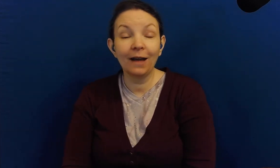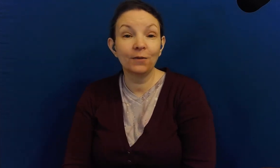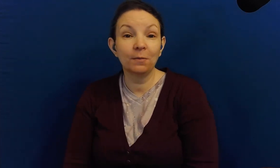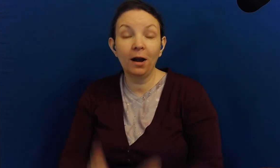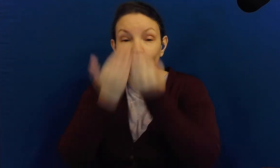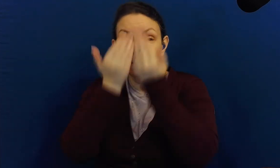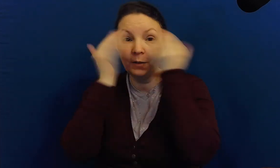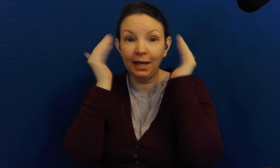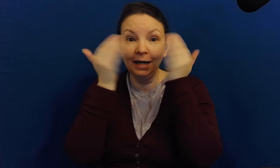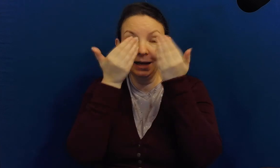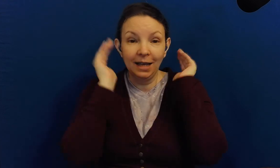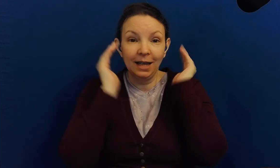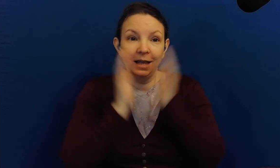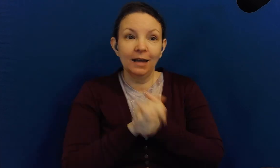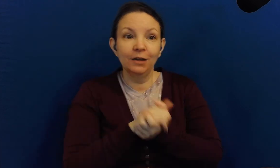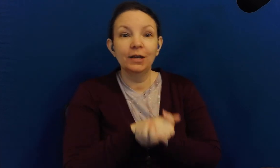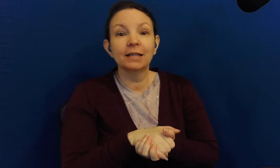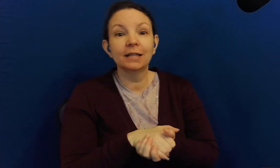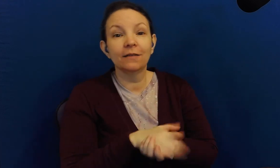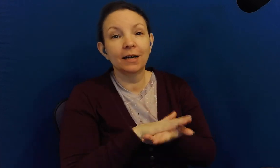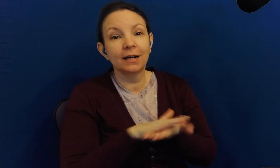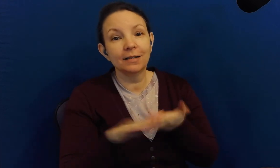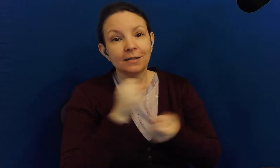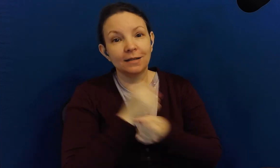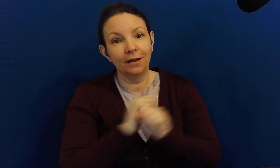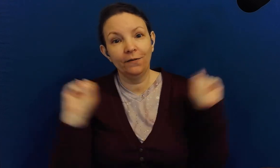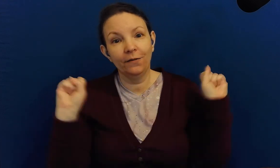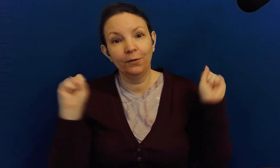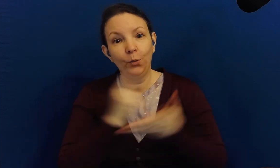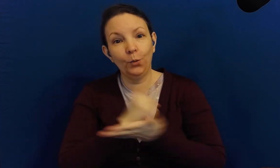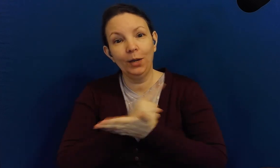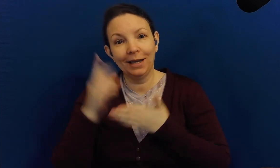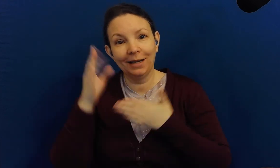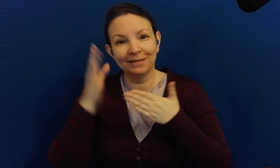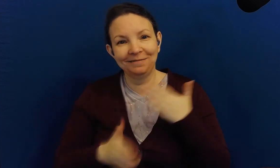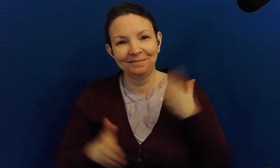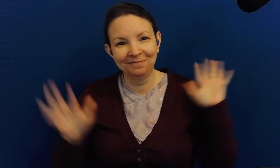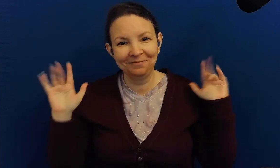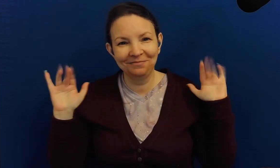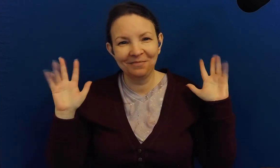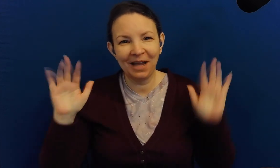Halloween. And you guys have a nice, safe weekend. Bye.